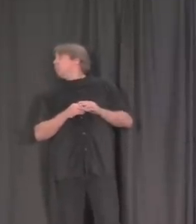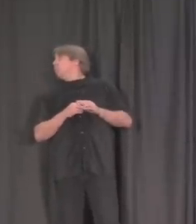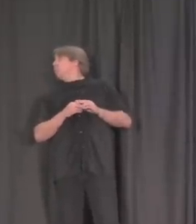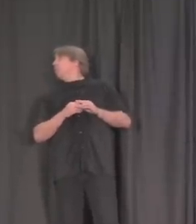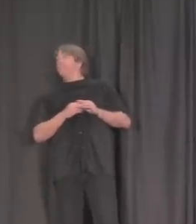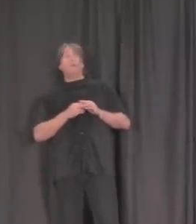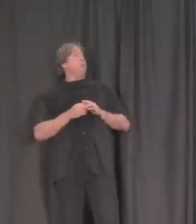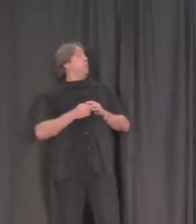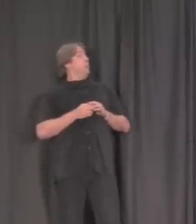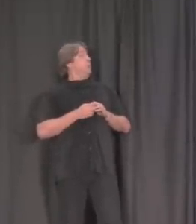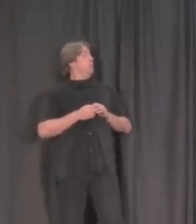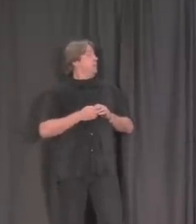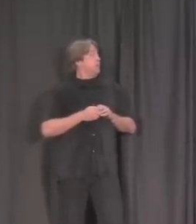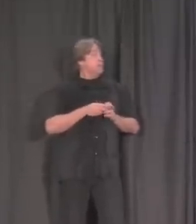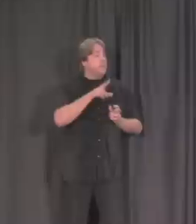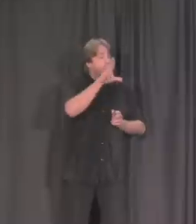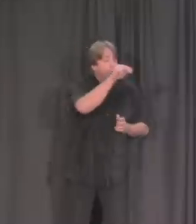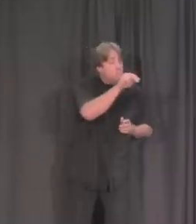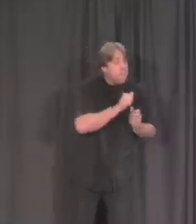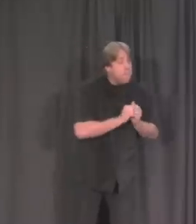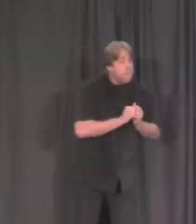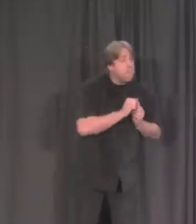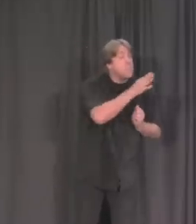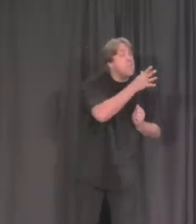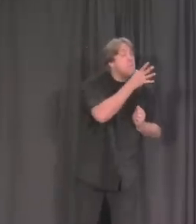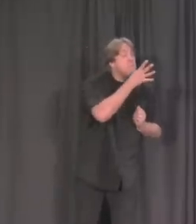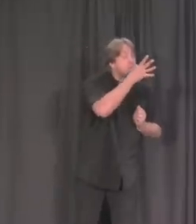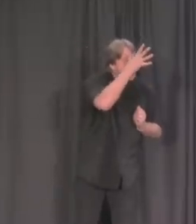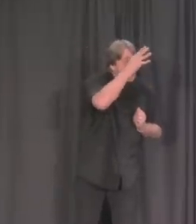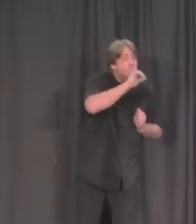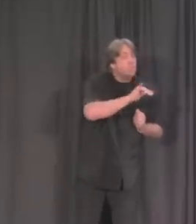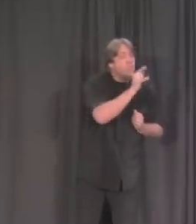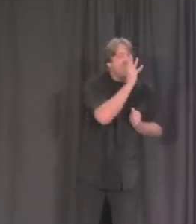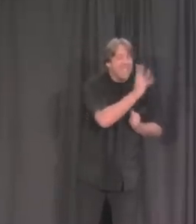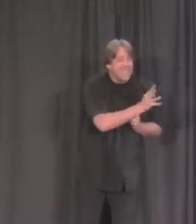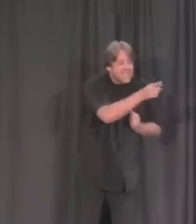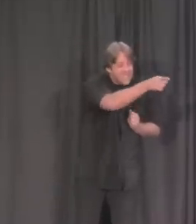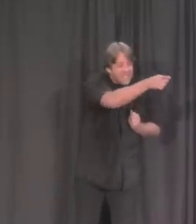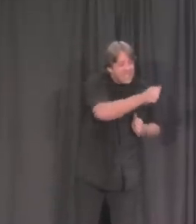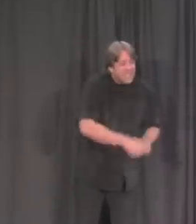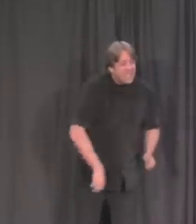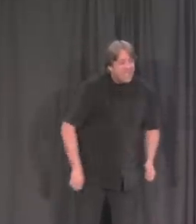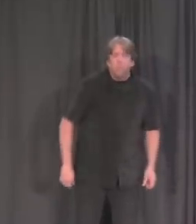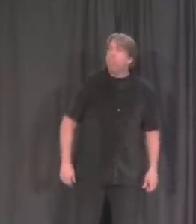was, between you and me, no, they're not. Your parents are just ignoring you.